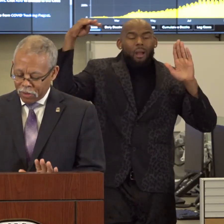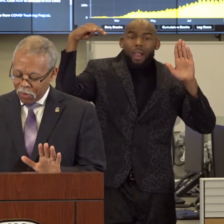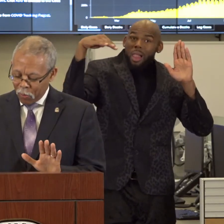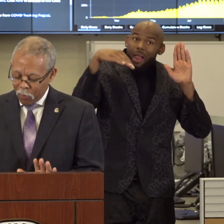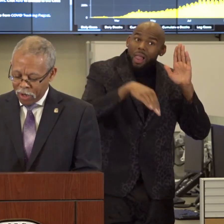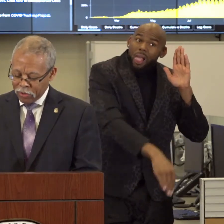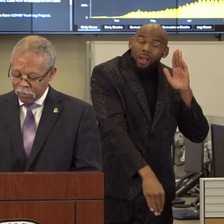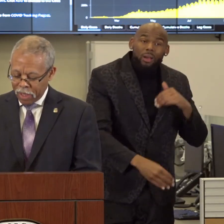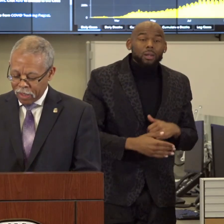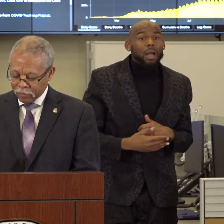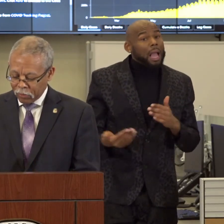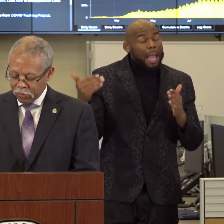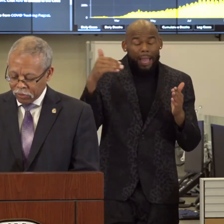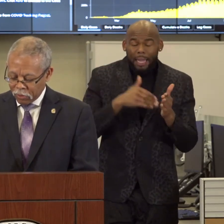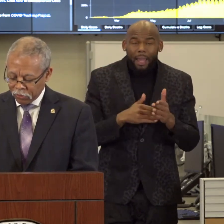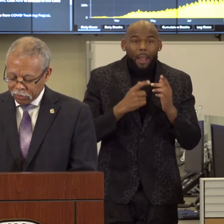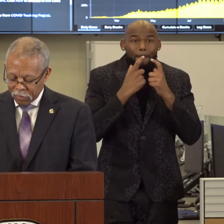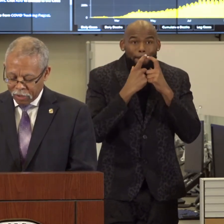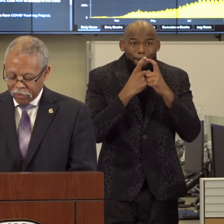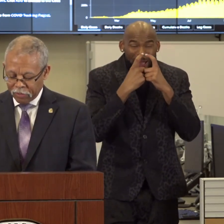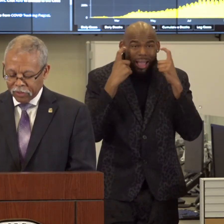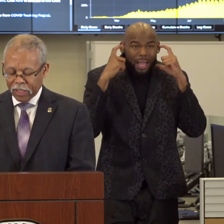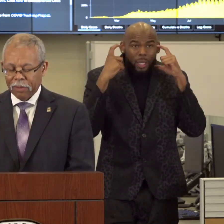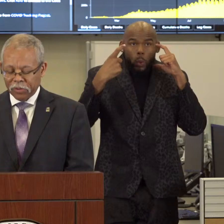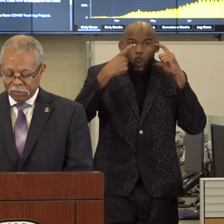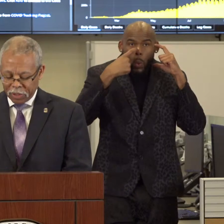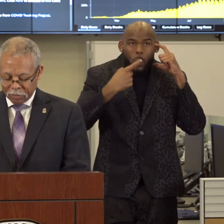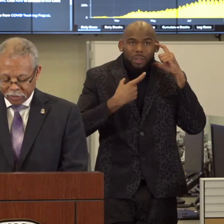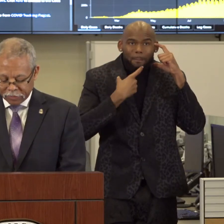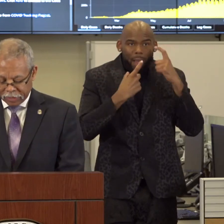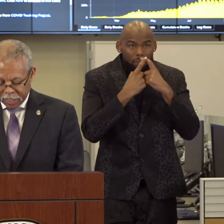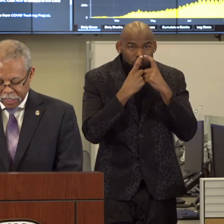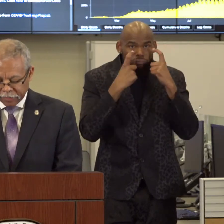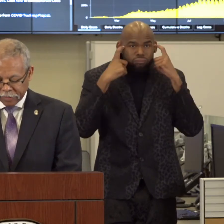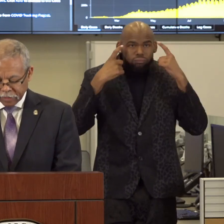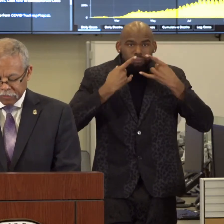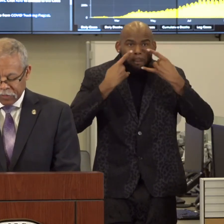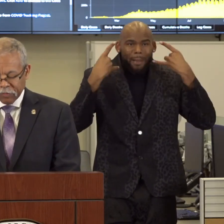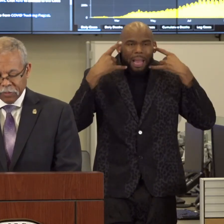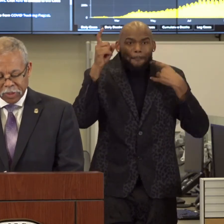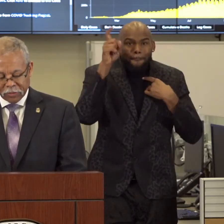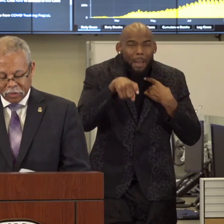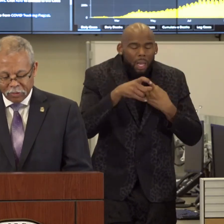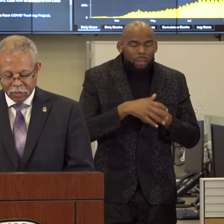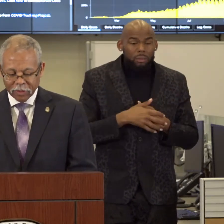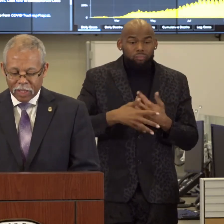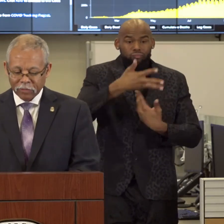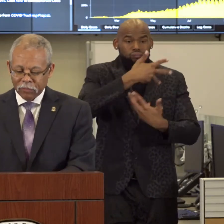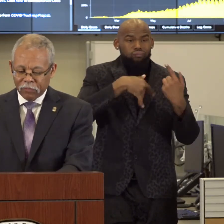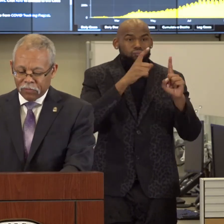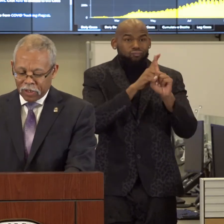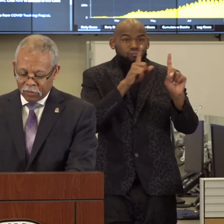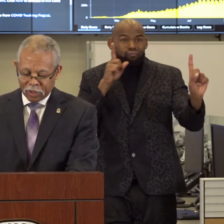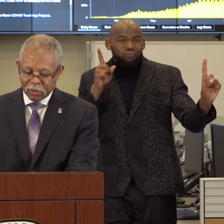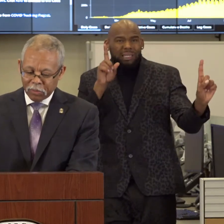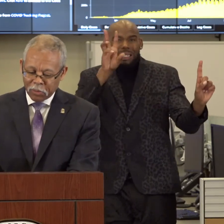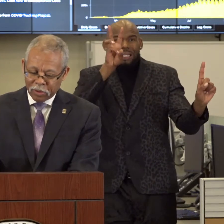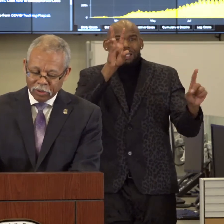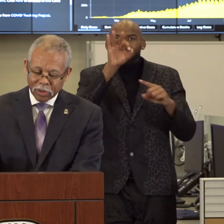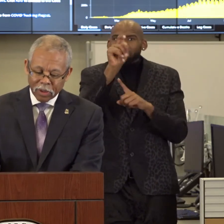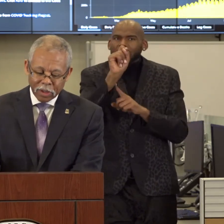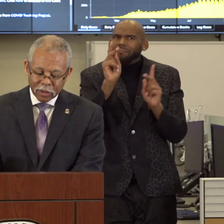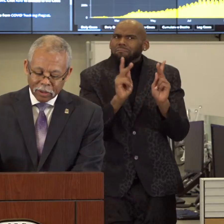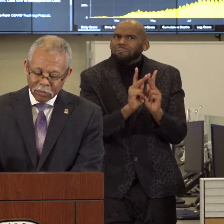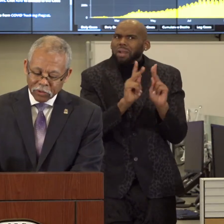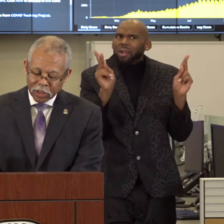said, wear your mask over your nose and mouth every time you're in public. Stay 6 feet from each other. That's very